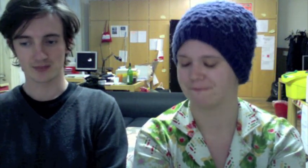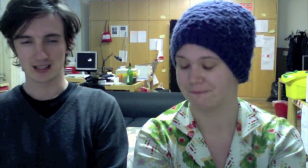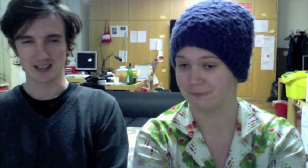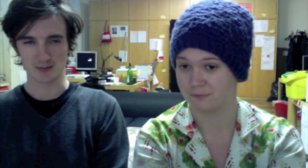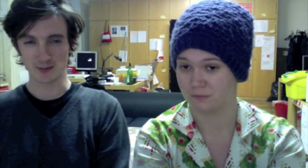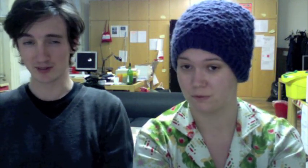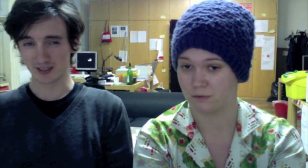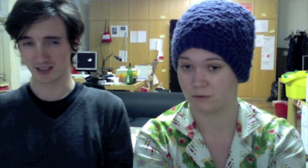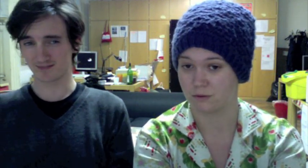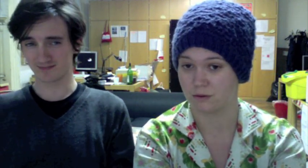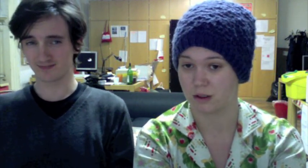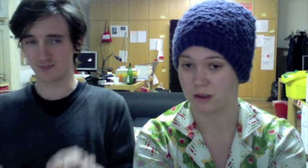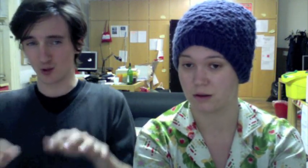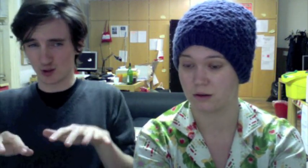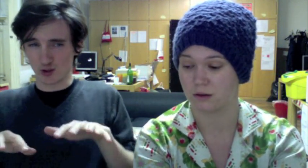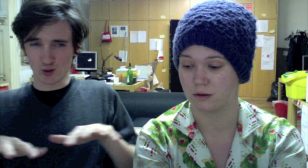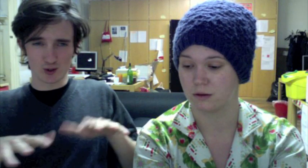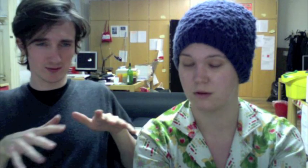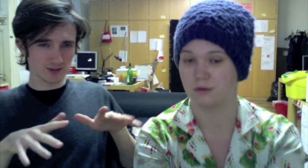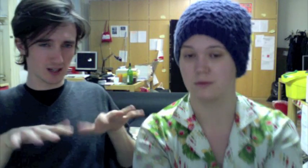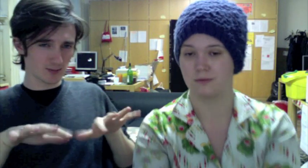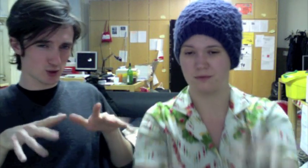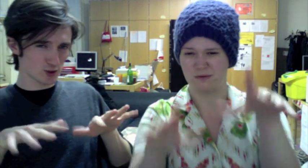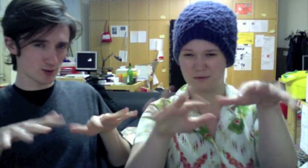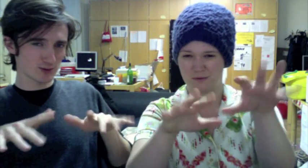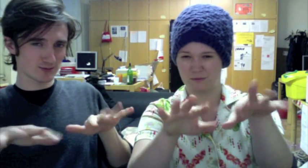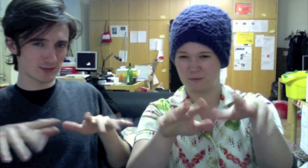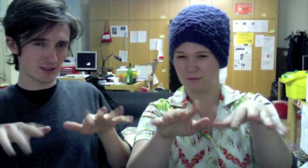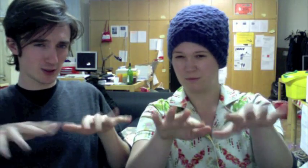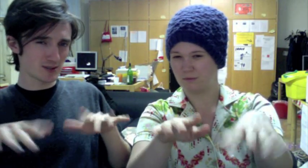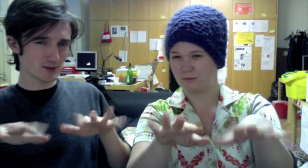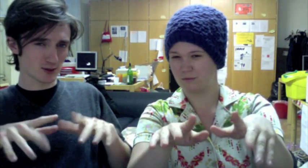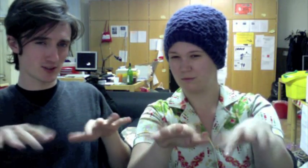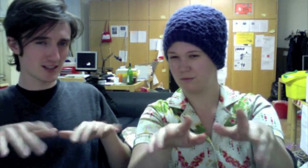Then we move into not sure. I'm not sure if I agree with what you're saying.